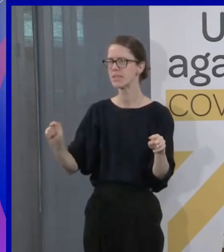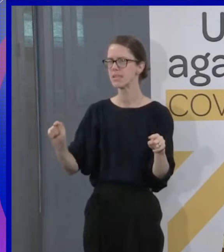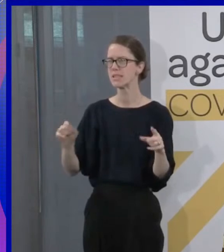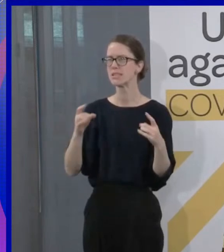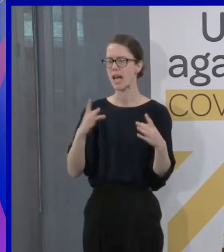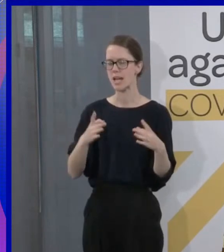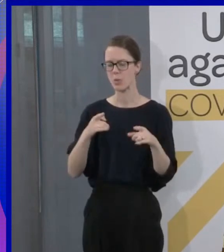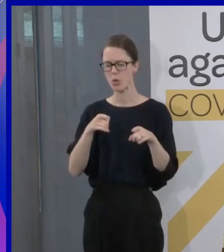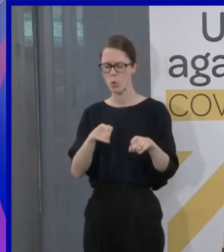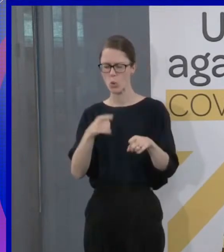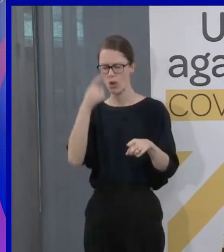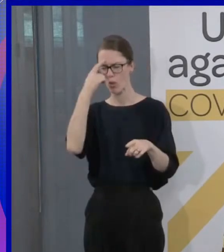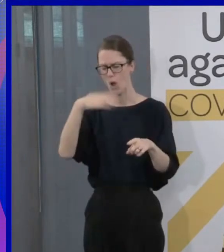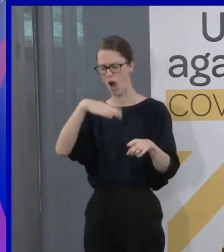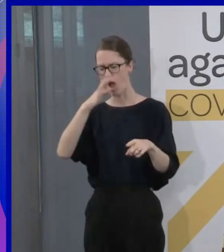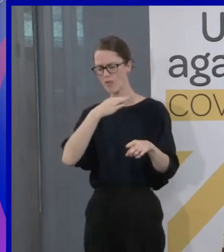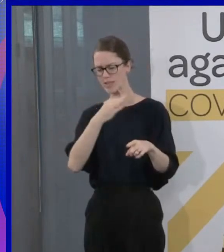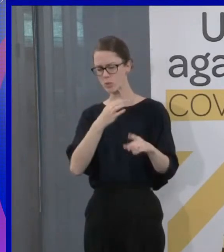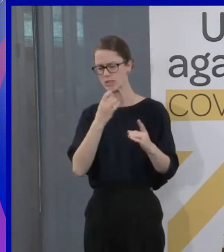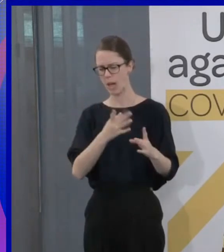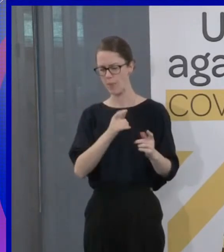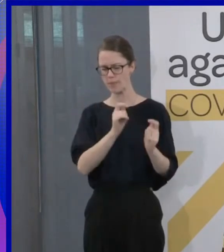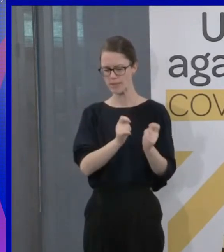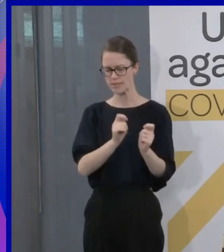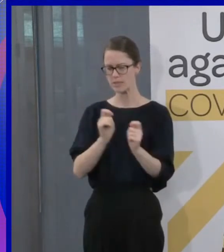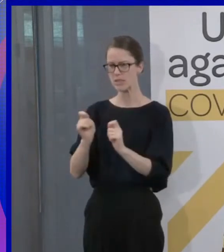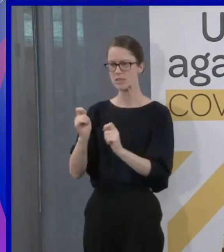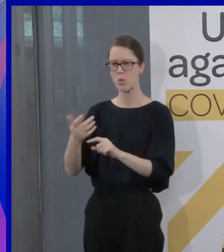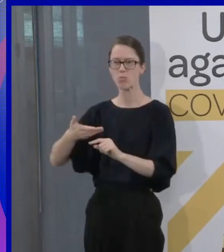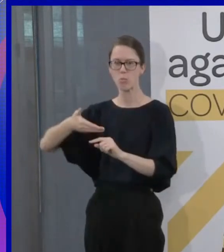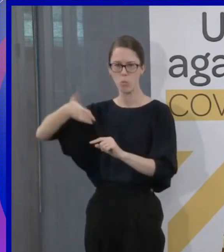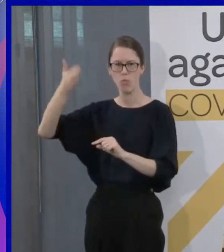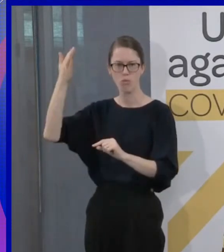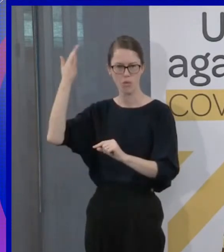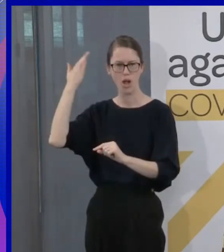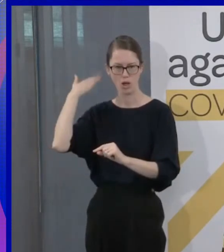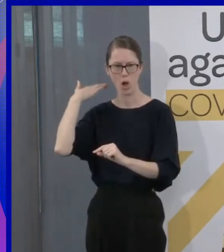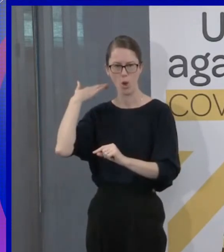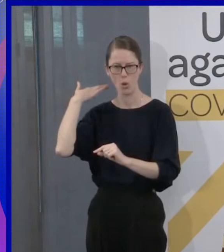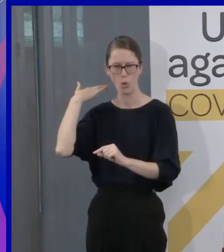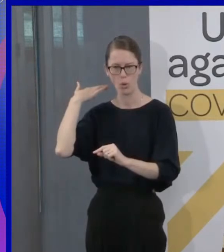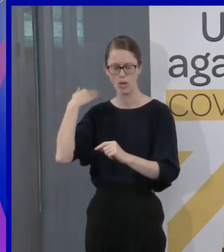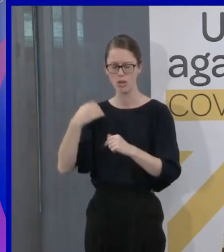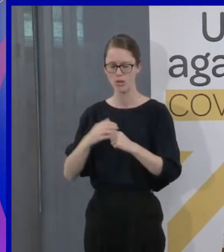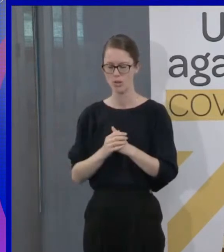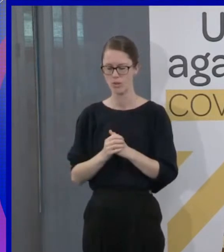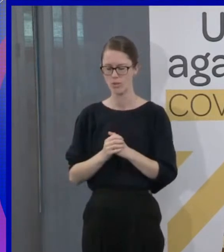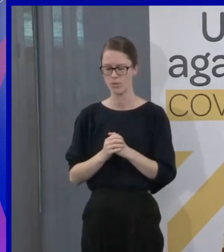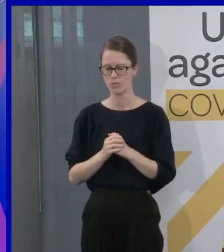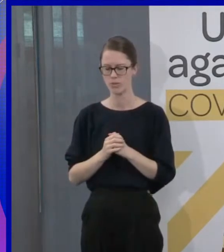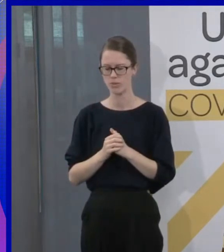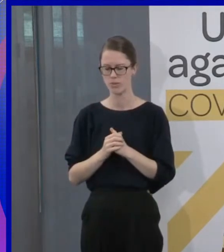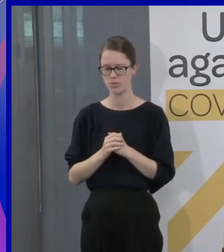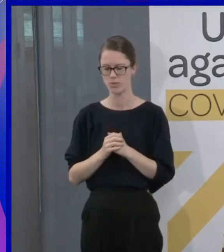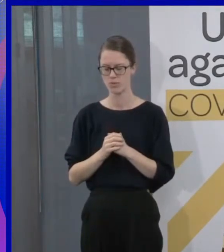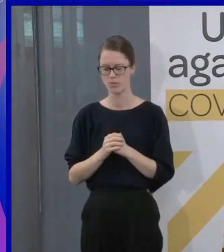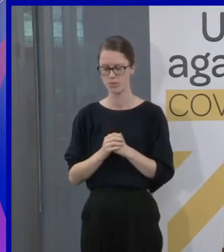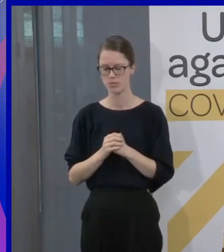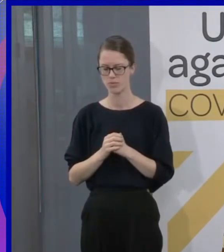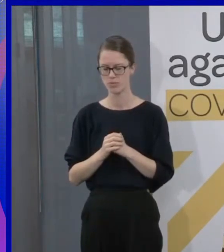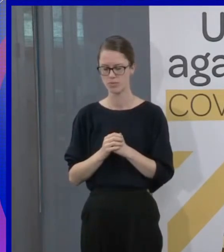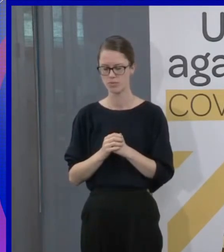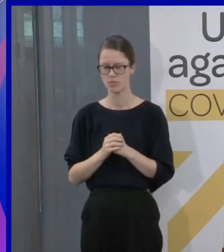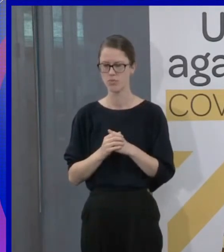those that we thought might be at higher risk. So yes, that again was another site that we were rolling out testing, both of the government